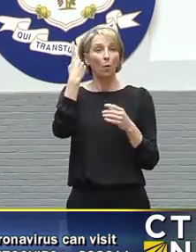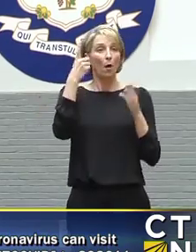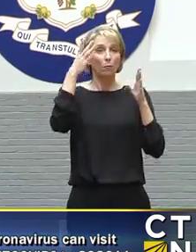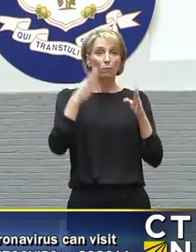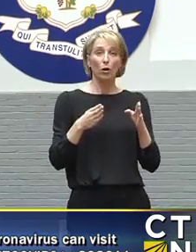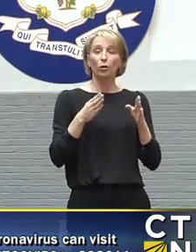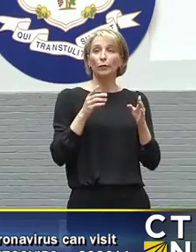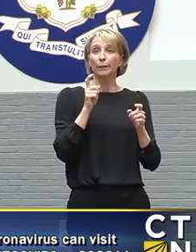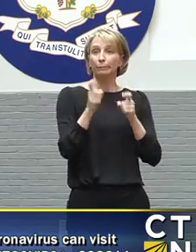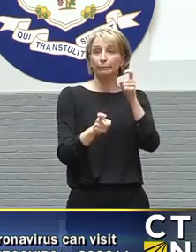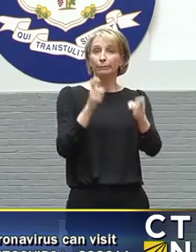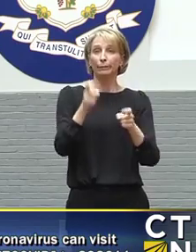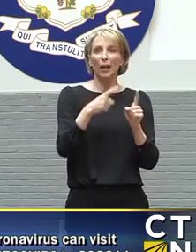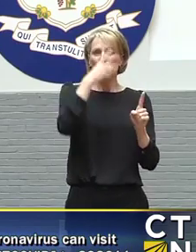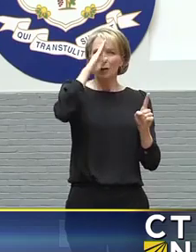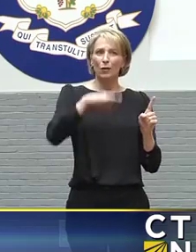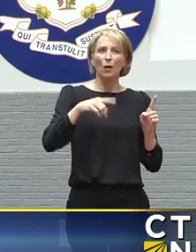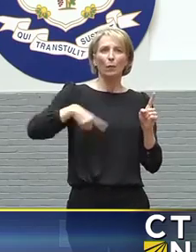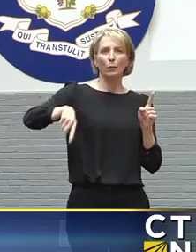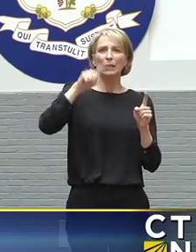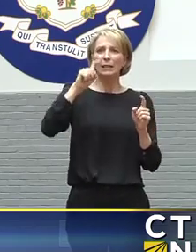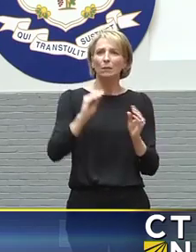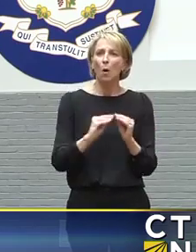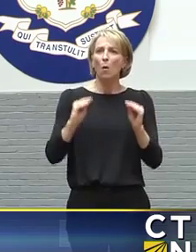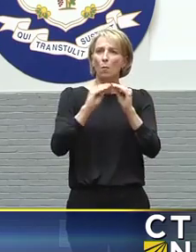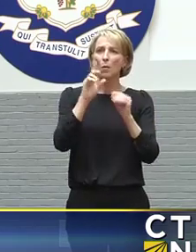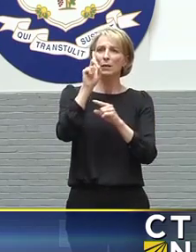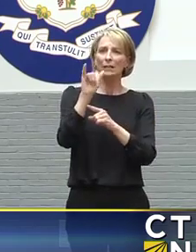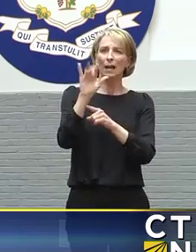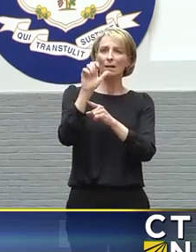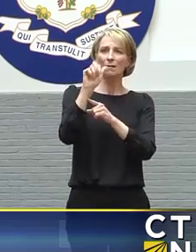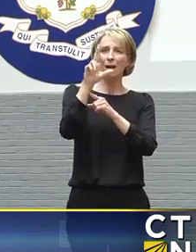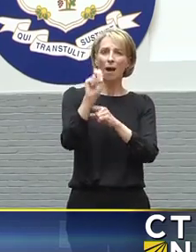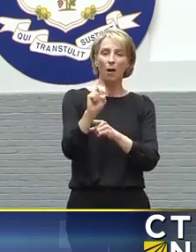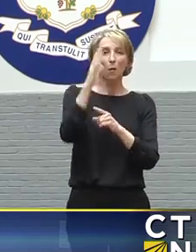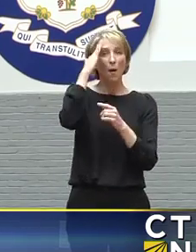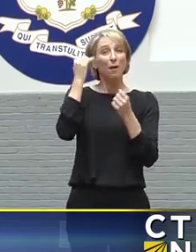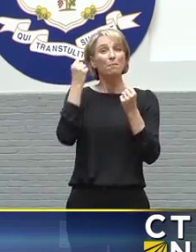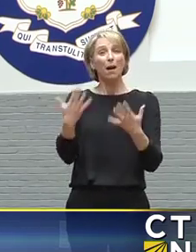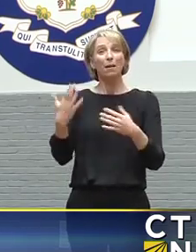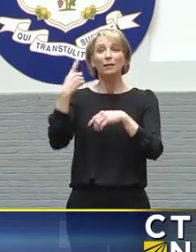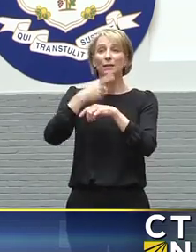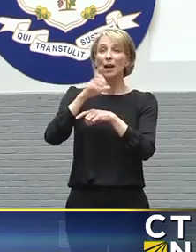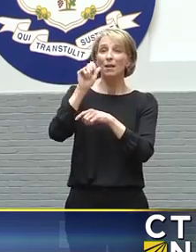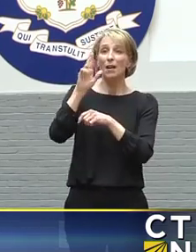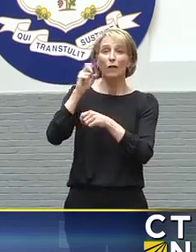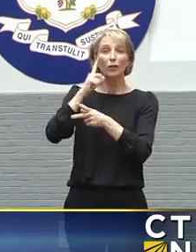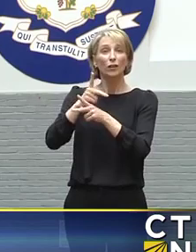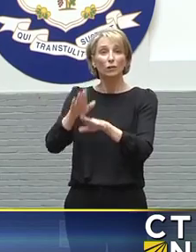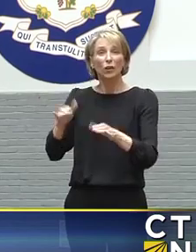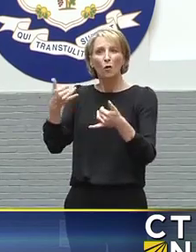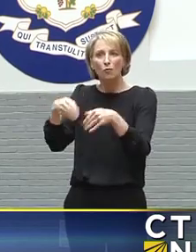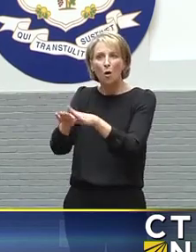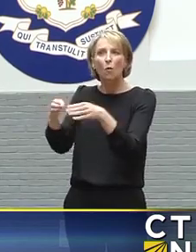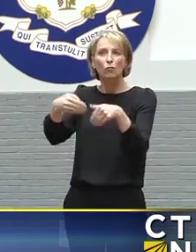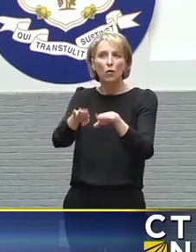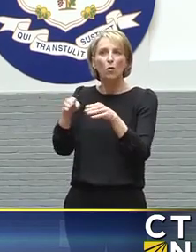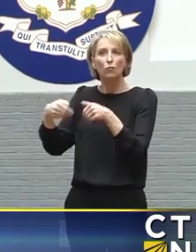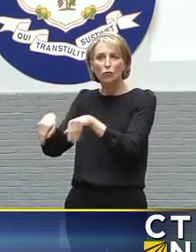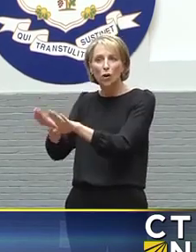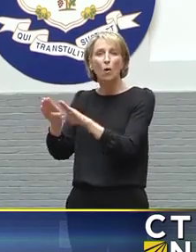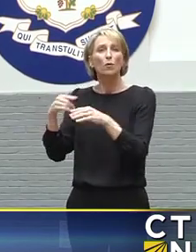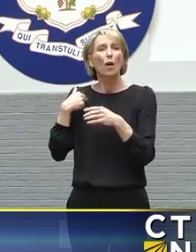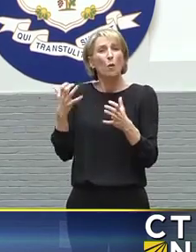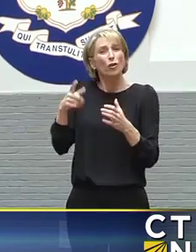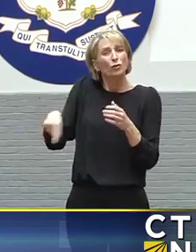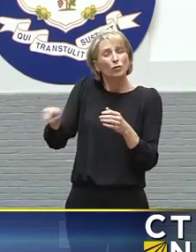a real need in terms of daycare. More and more of our daycare centers are closing down. I urge those that are there to stay open